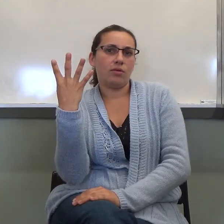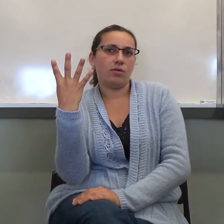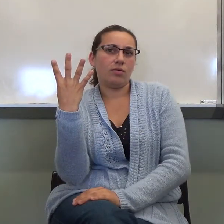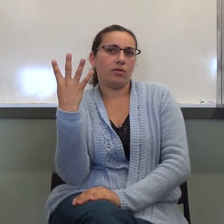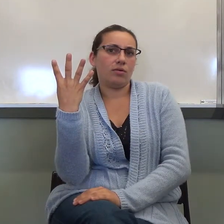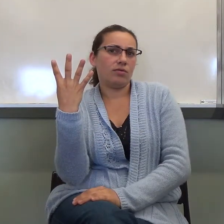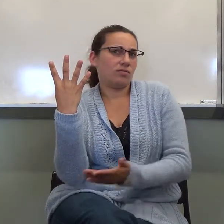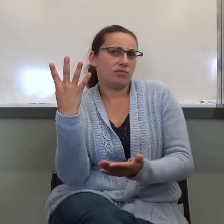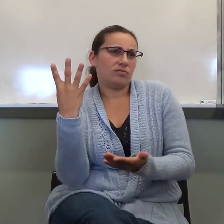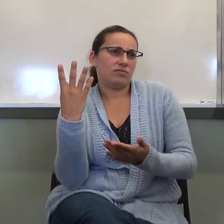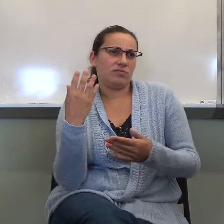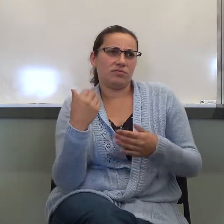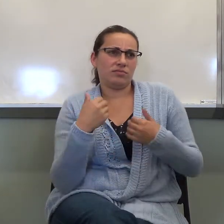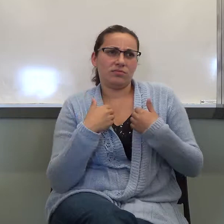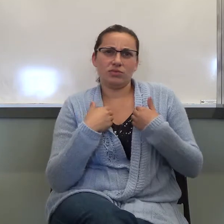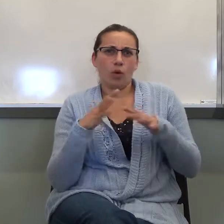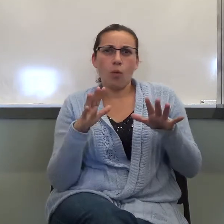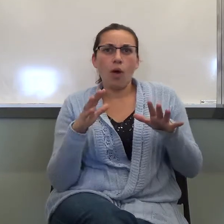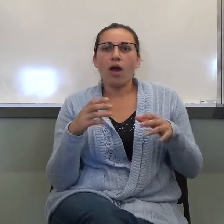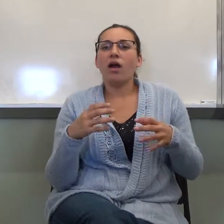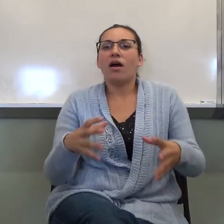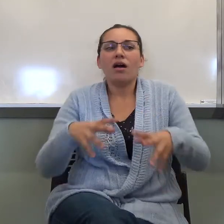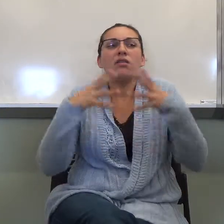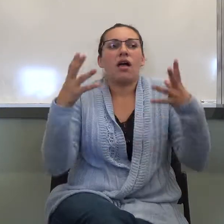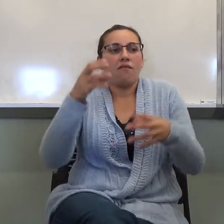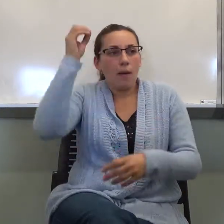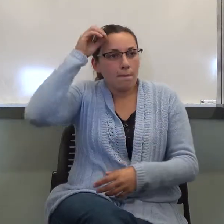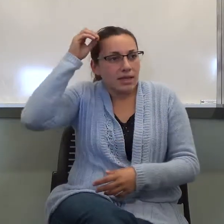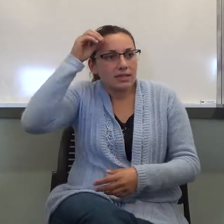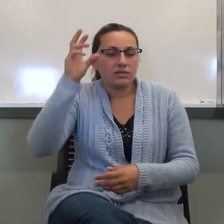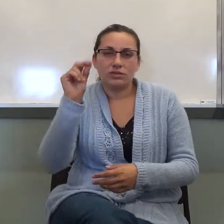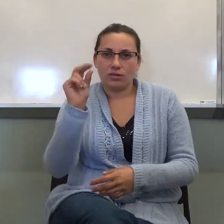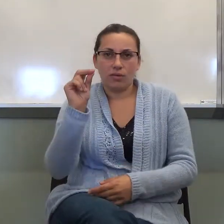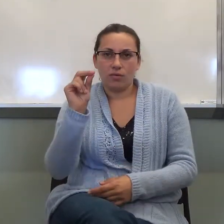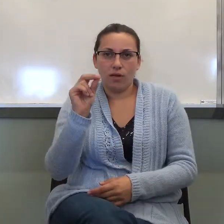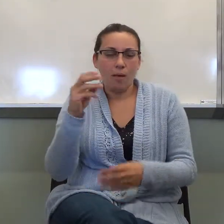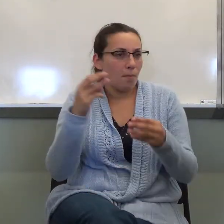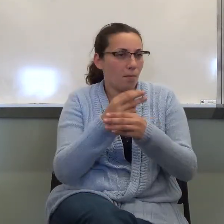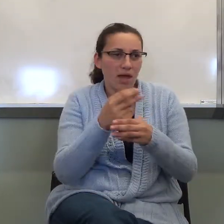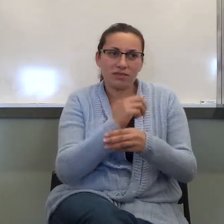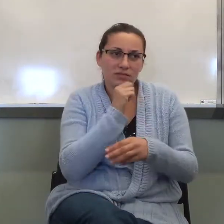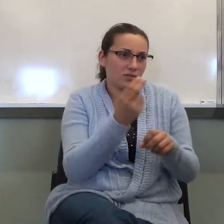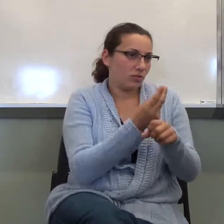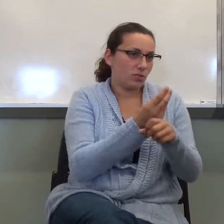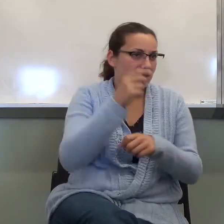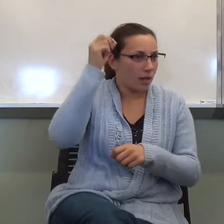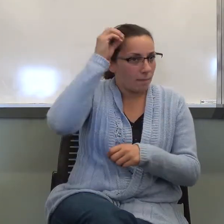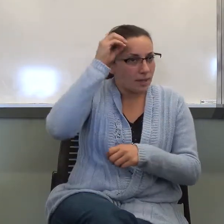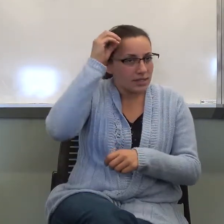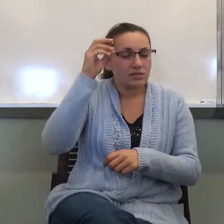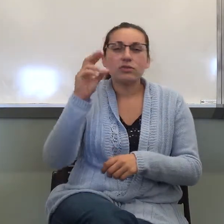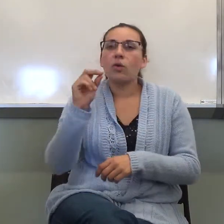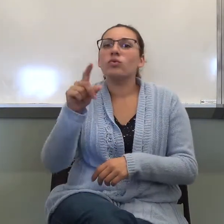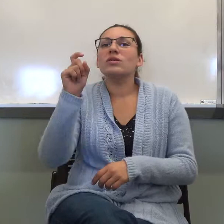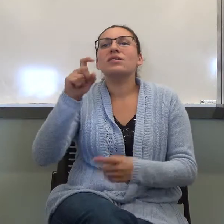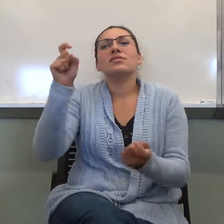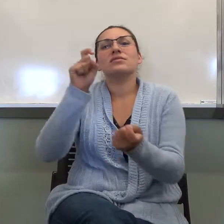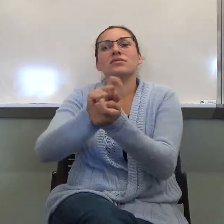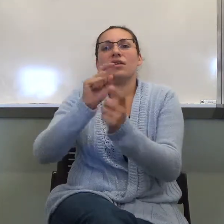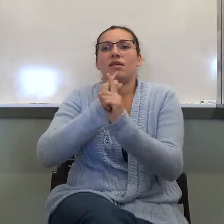We don't want a whole bunch of opinions here. Math doesn't work with opinions. It works with precise answers. There's only one answer to that, and it's not up